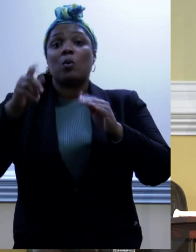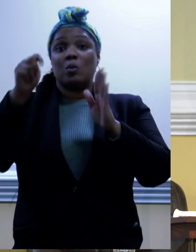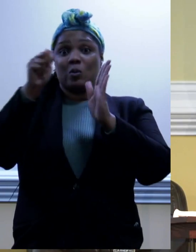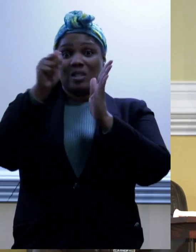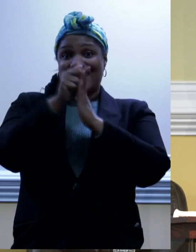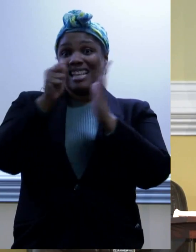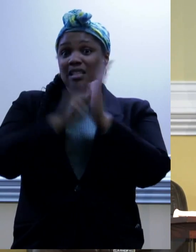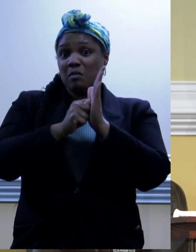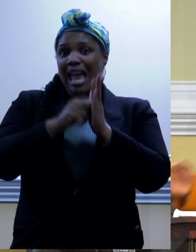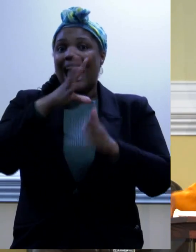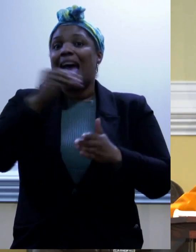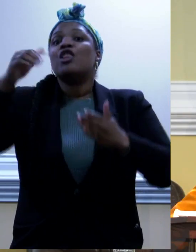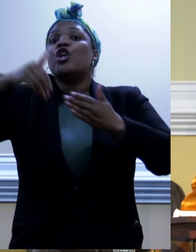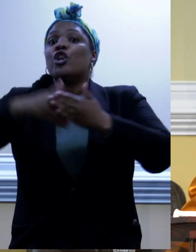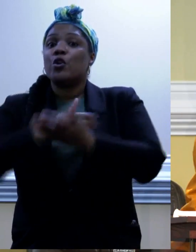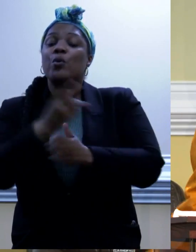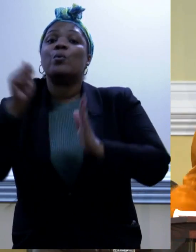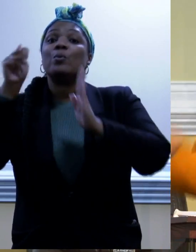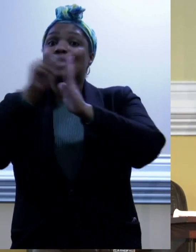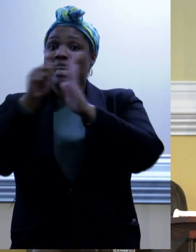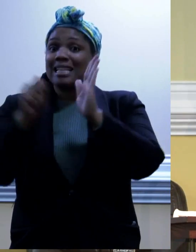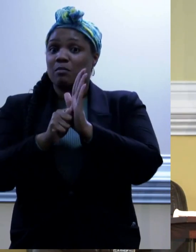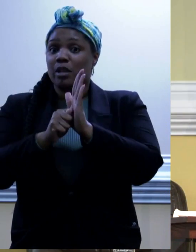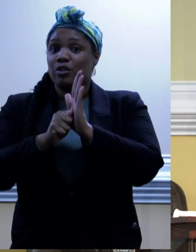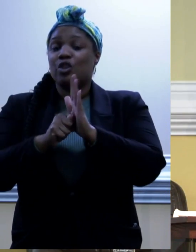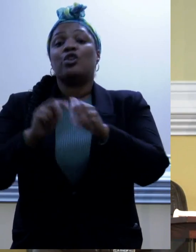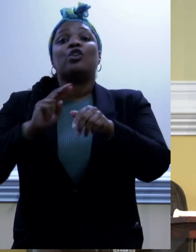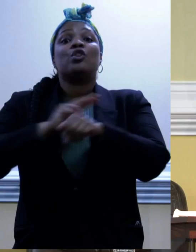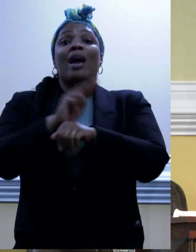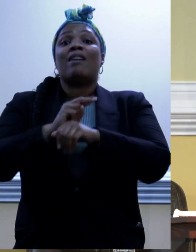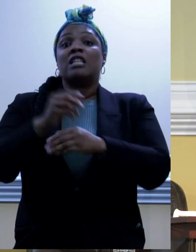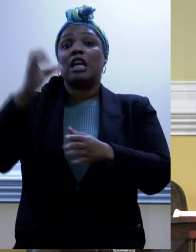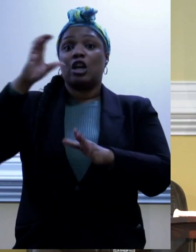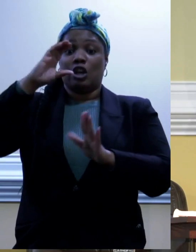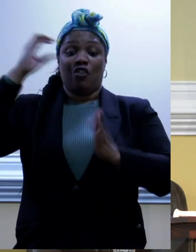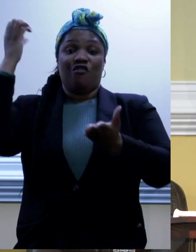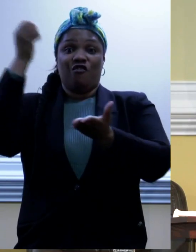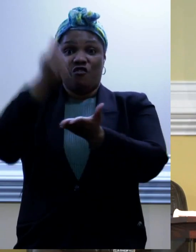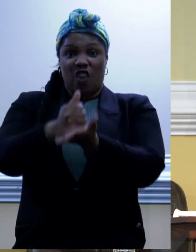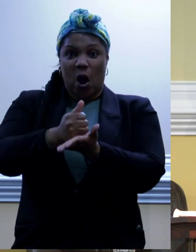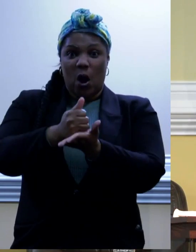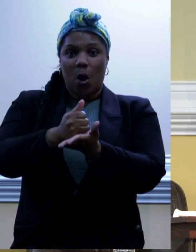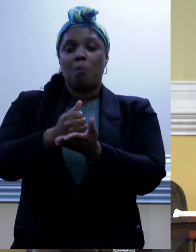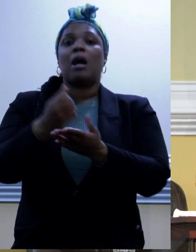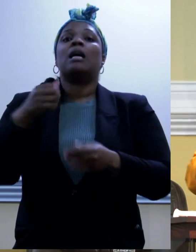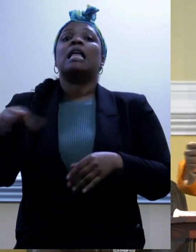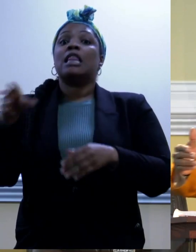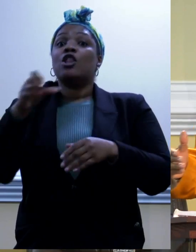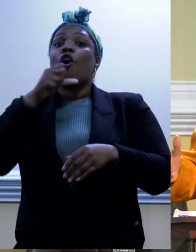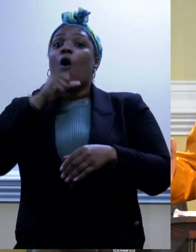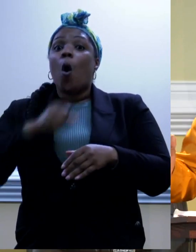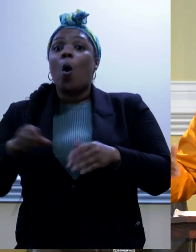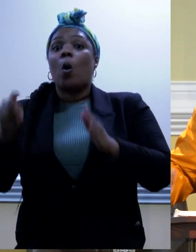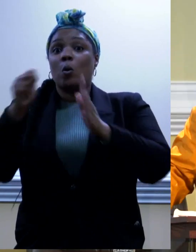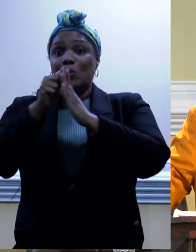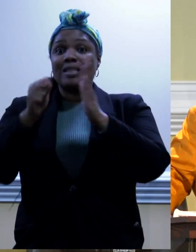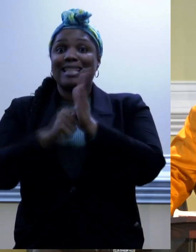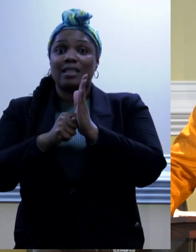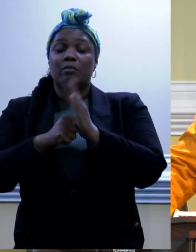Testament. But you use the New Testament to confirm the Old Testament. The Lord,